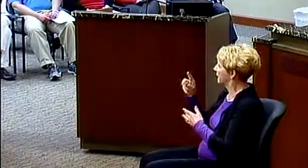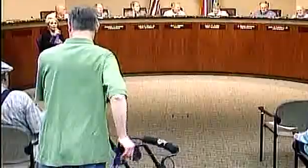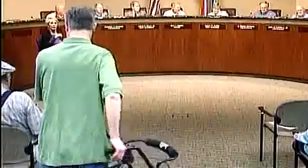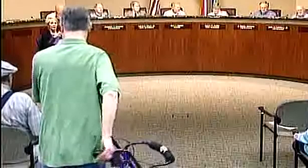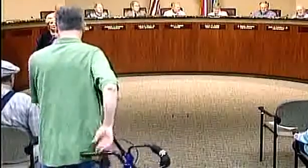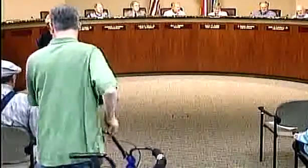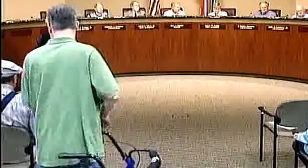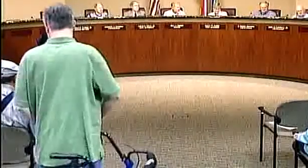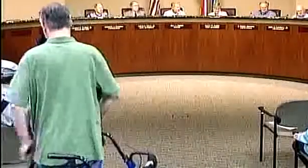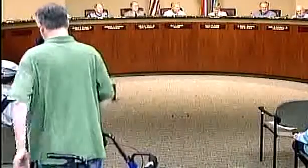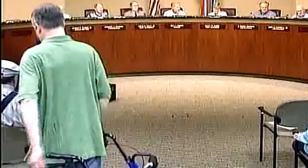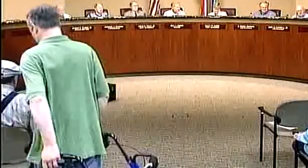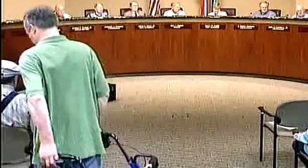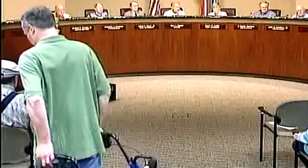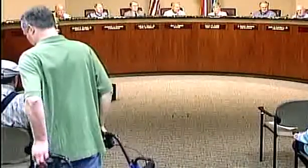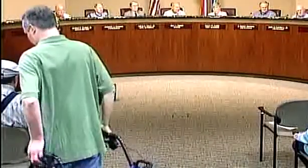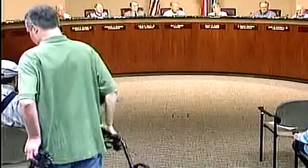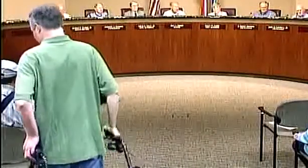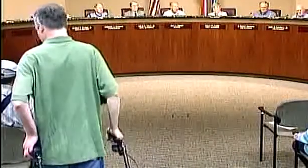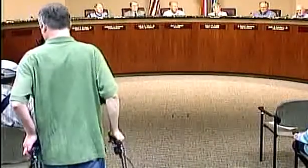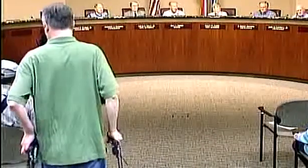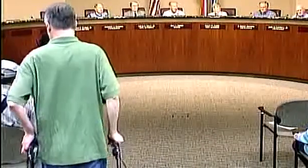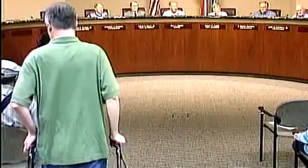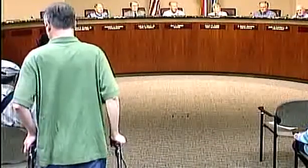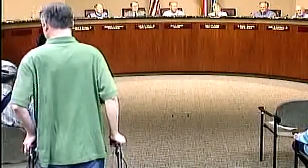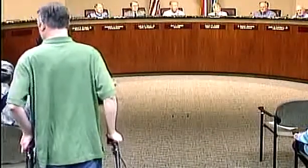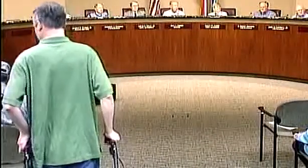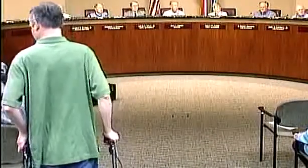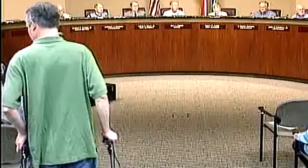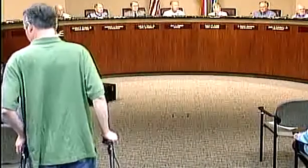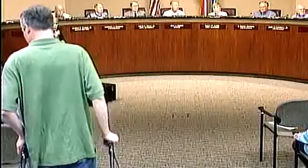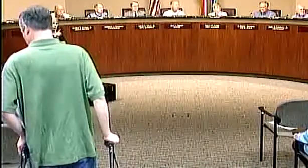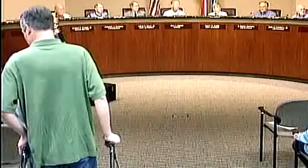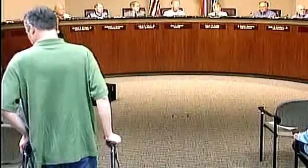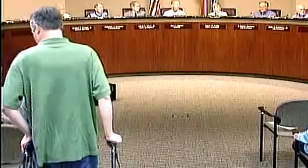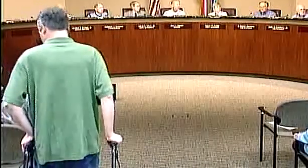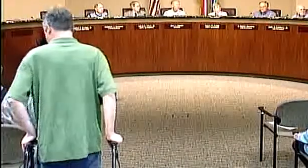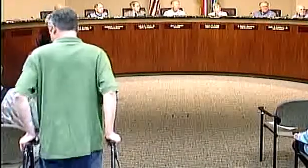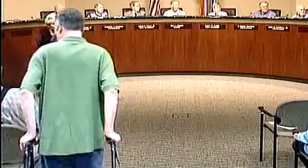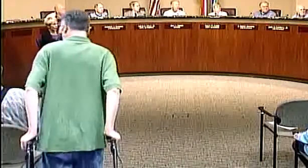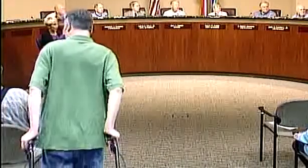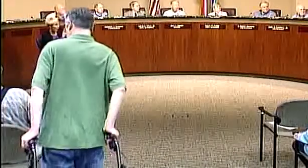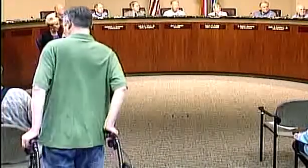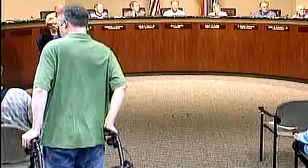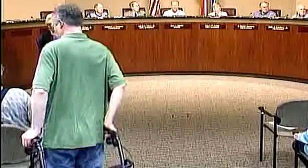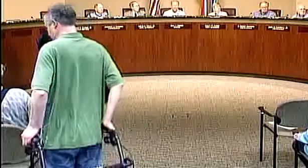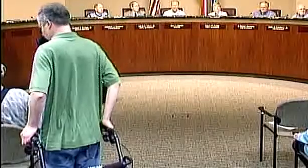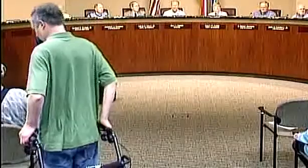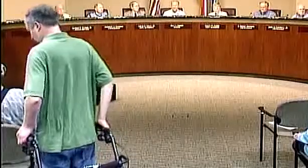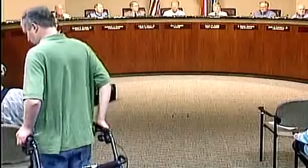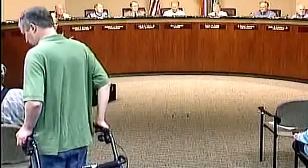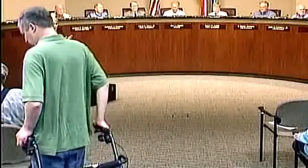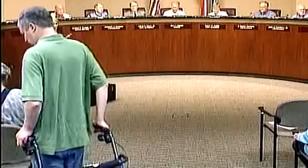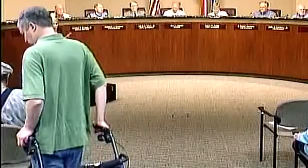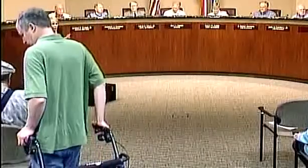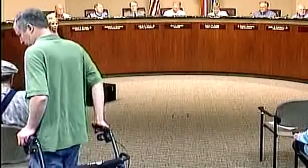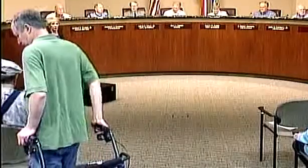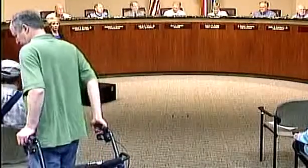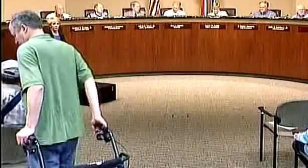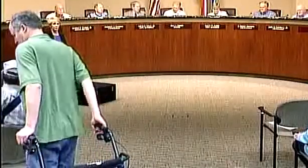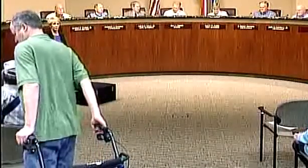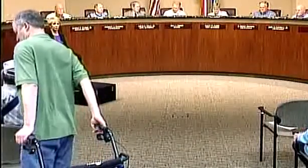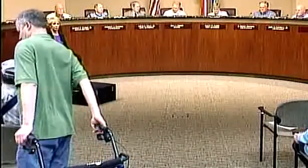city councilman, John Cantrell, city councilman, and Kelly Russell, who just stepped away, is our recording secretary.